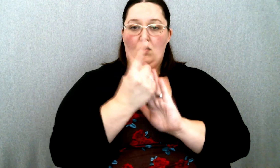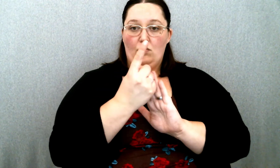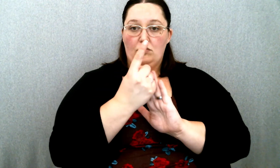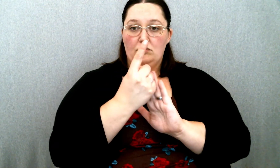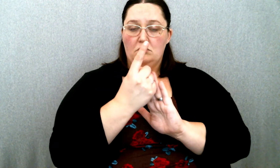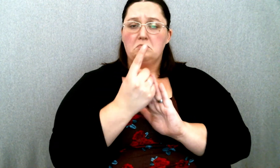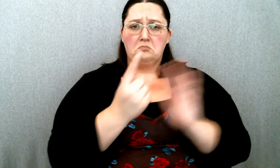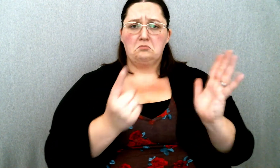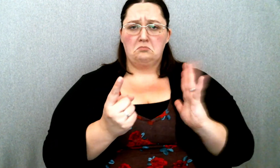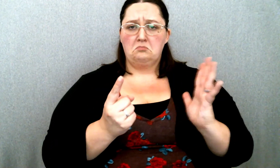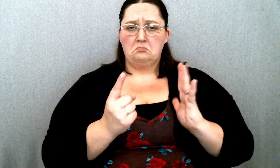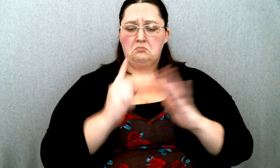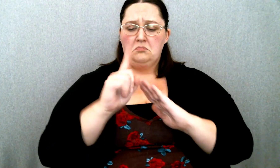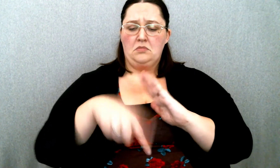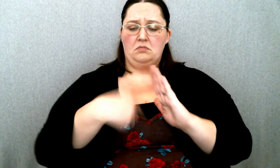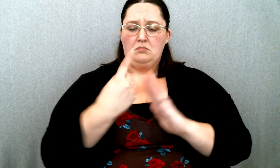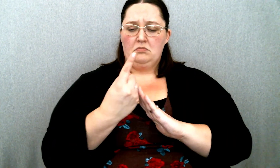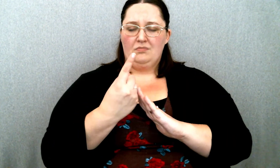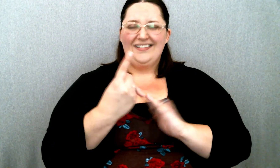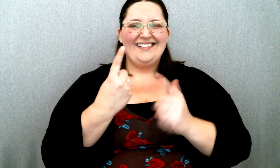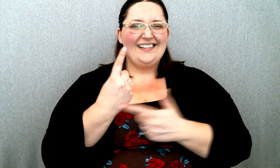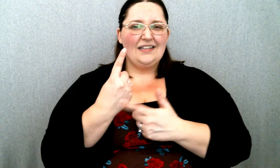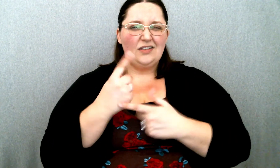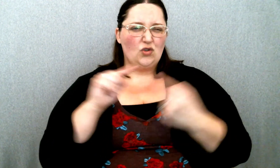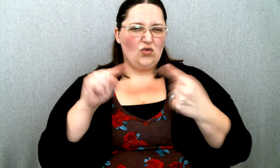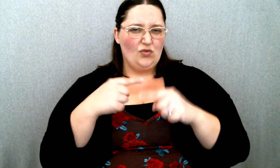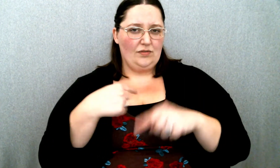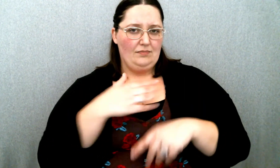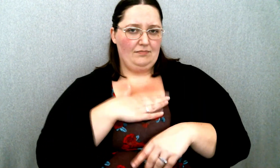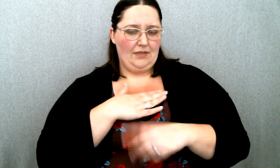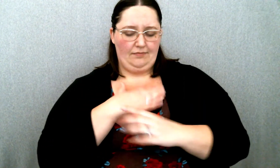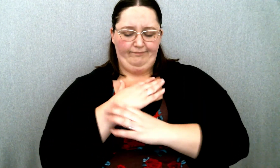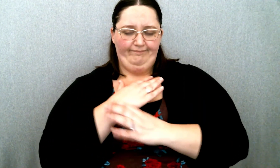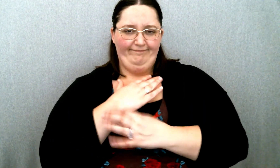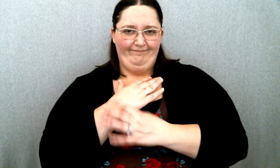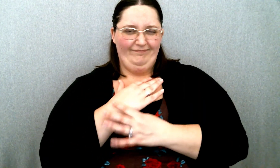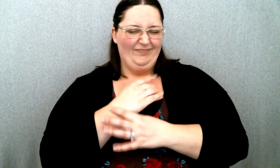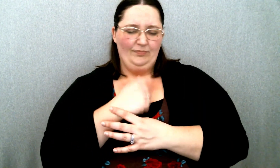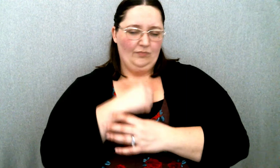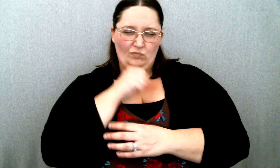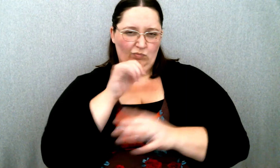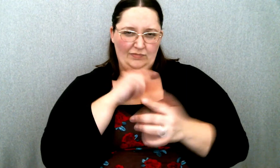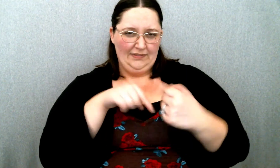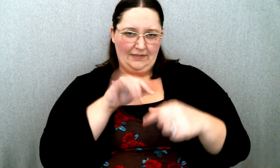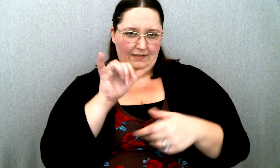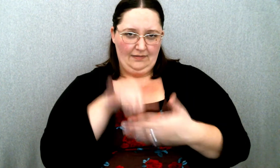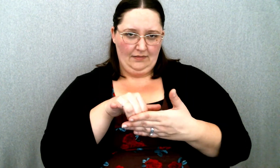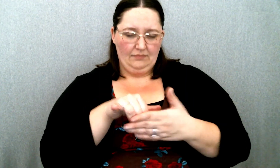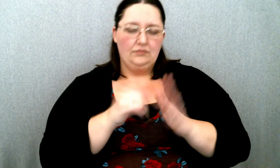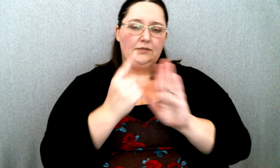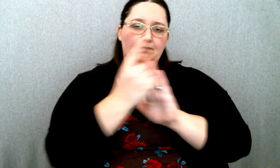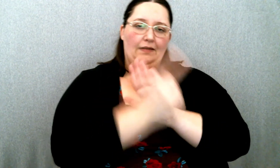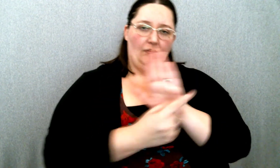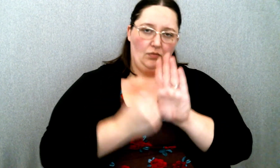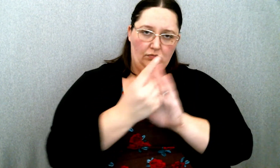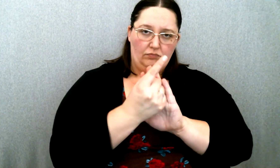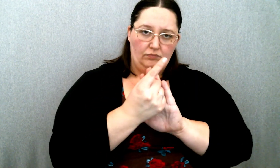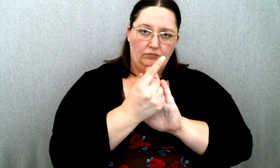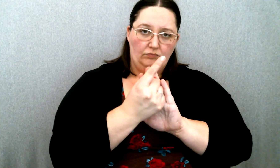I prefer to keep mine frozen, right? It hurts a little bit when I bend my wrist like that. But you can use it if you